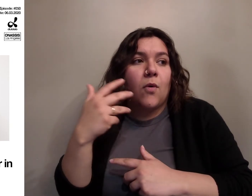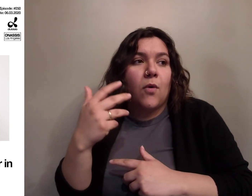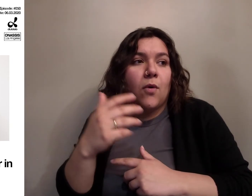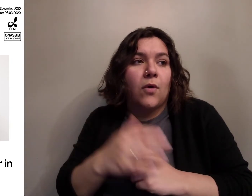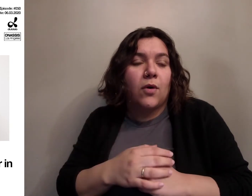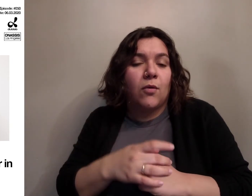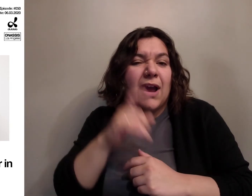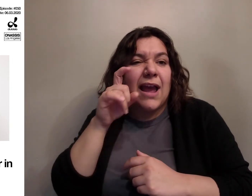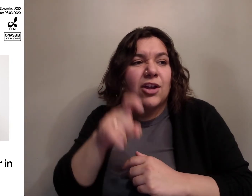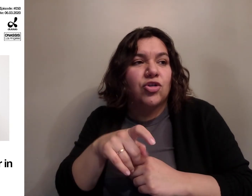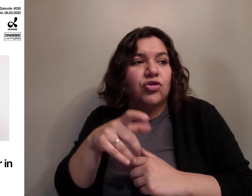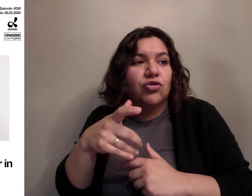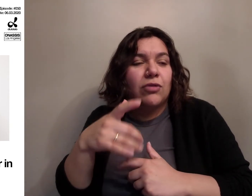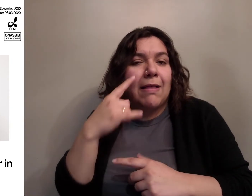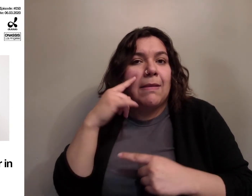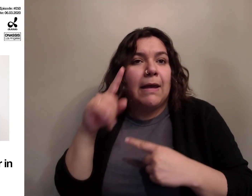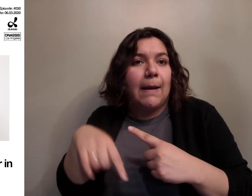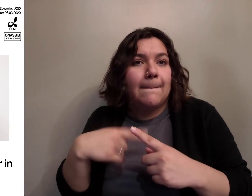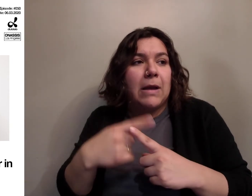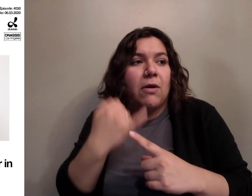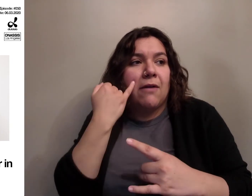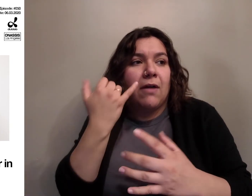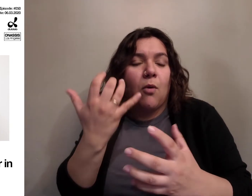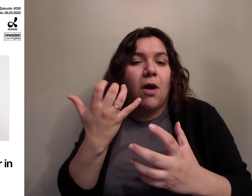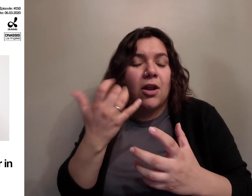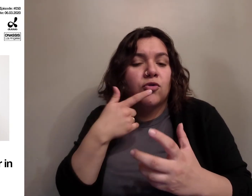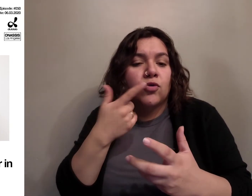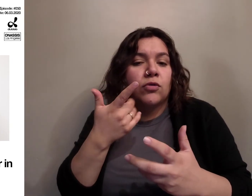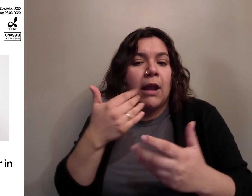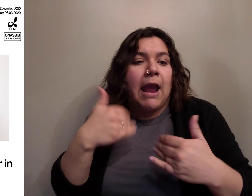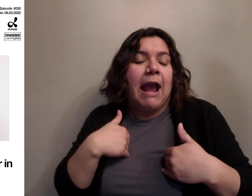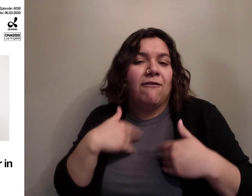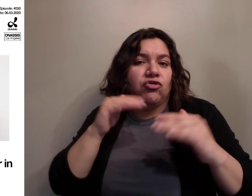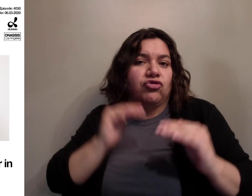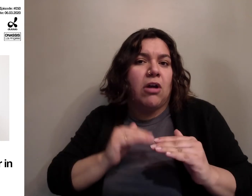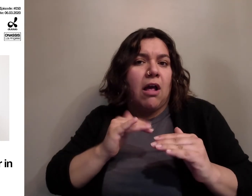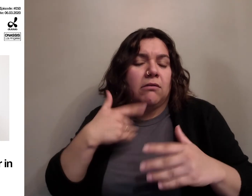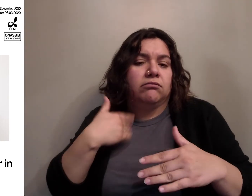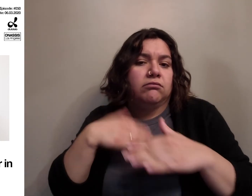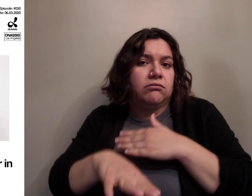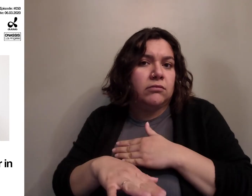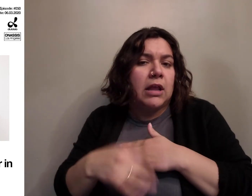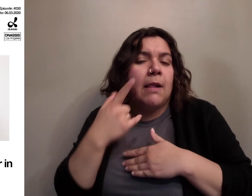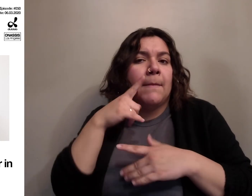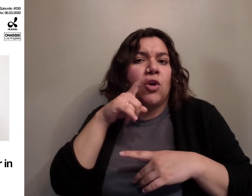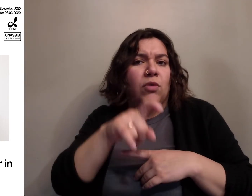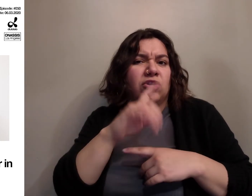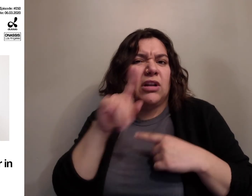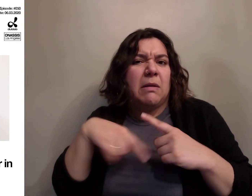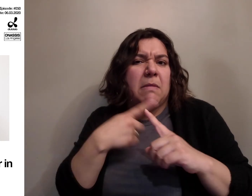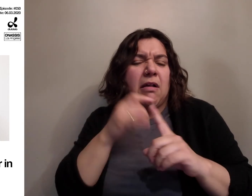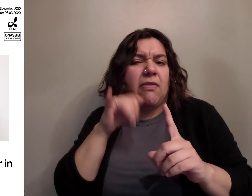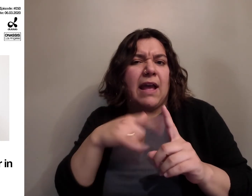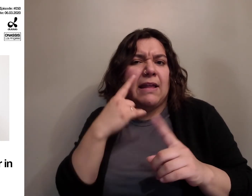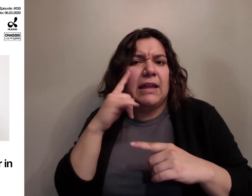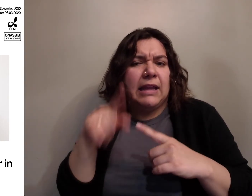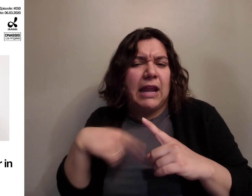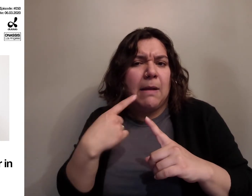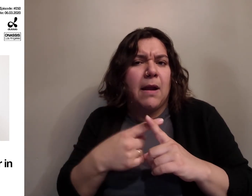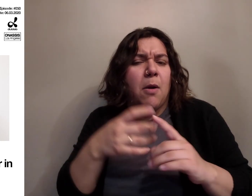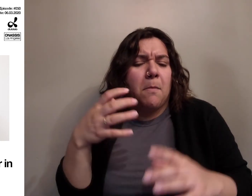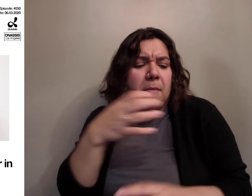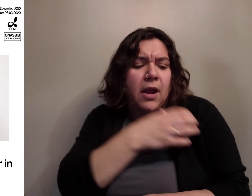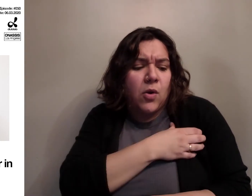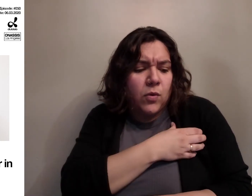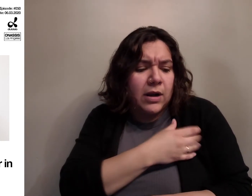gone through a moment where I had, to consider whether or not I would bring a child into the world, and